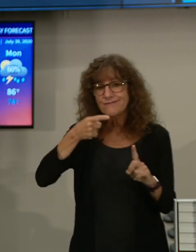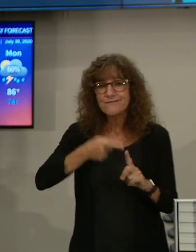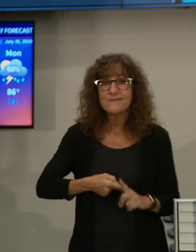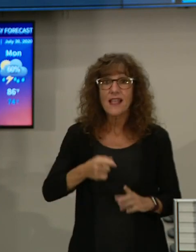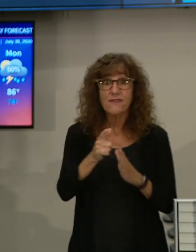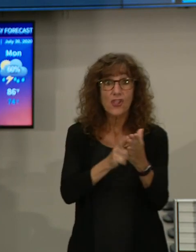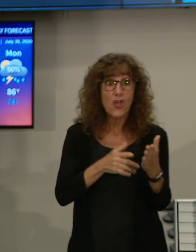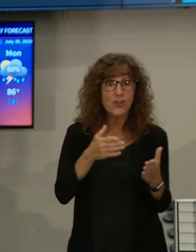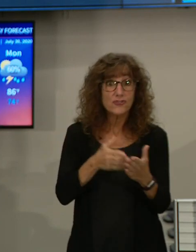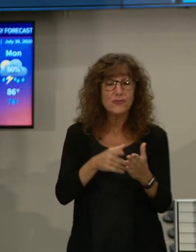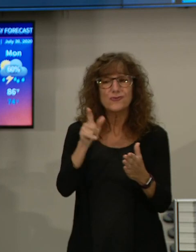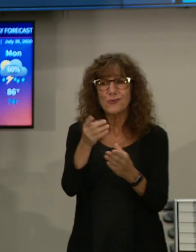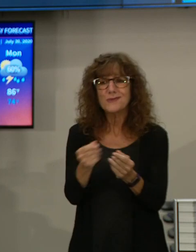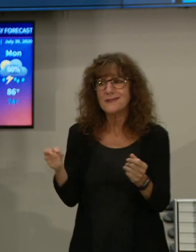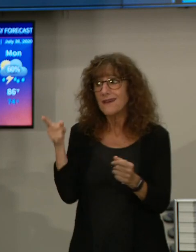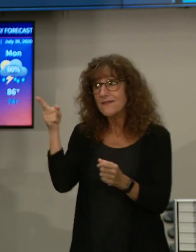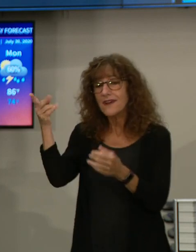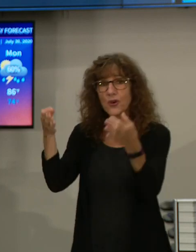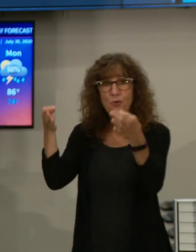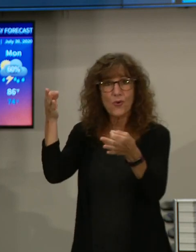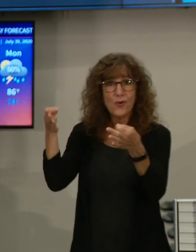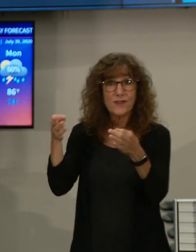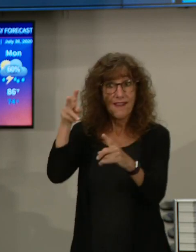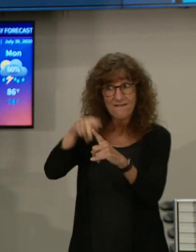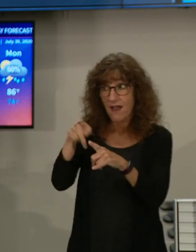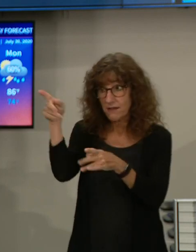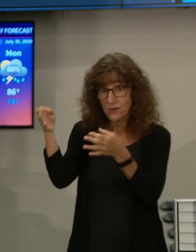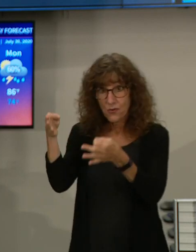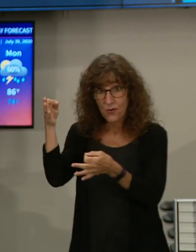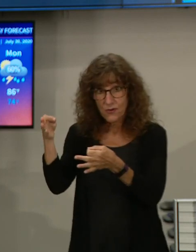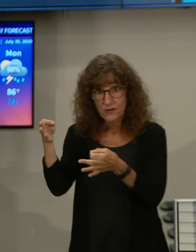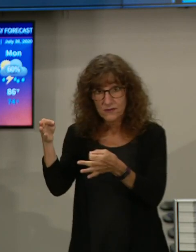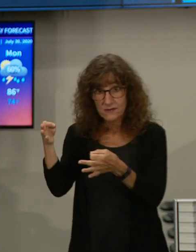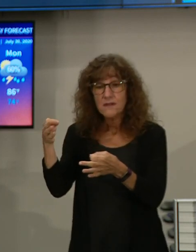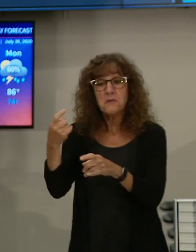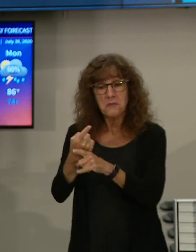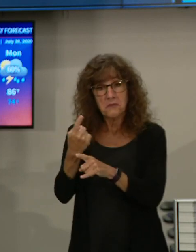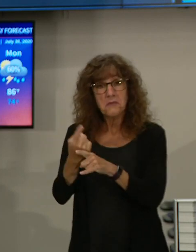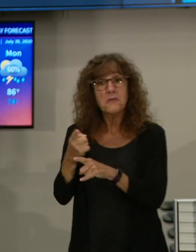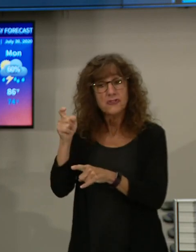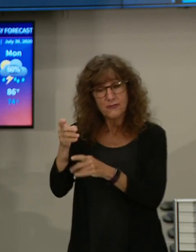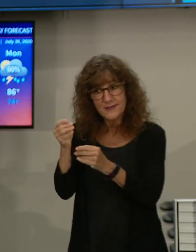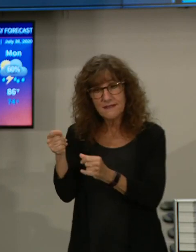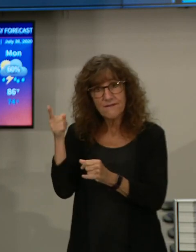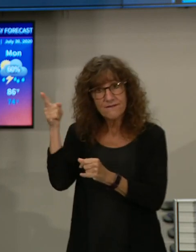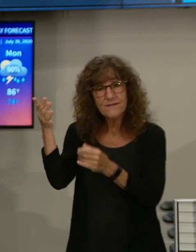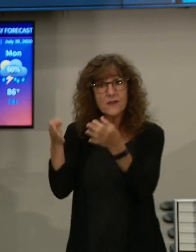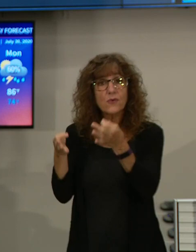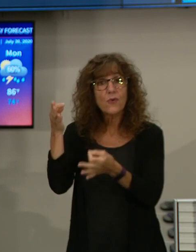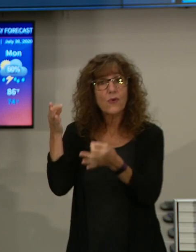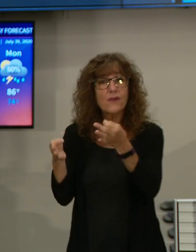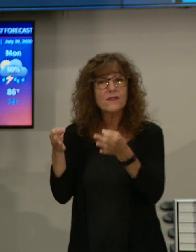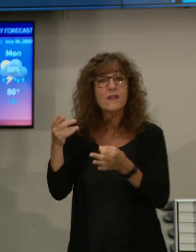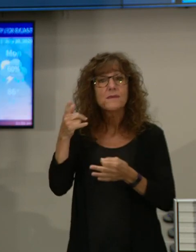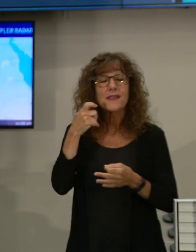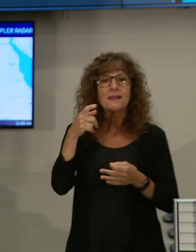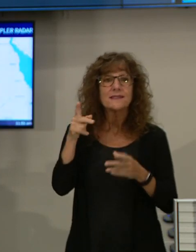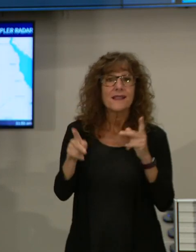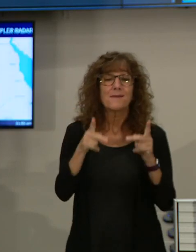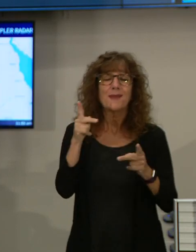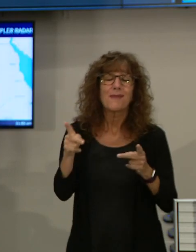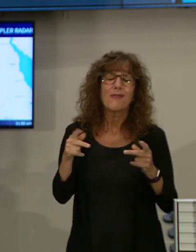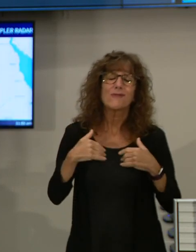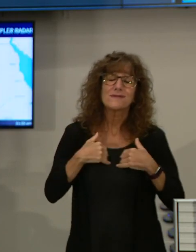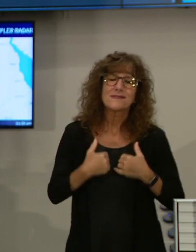the lawsuit should be resolved in court. It's filed in court, appropriately so, and it should be resolved in court. I think the public is